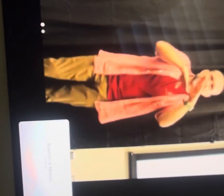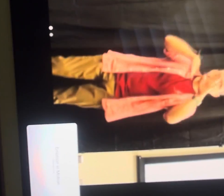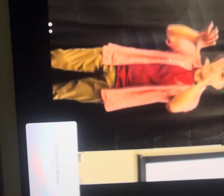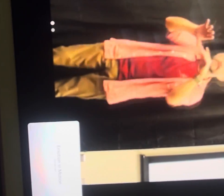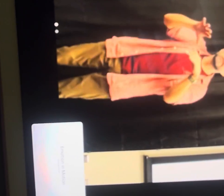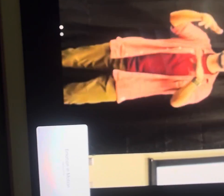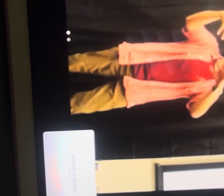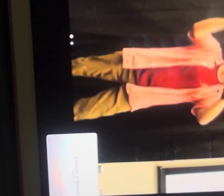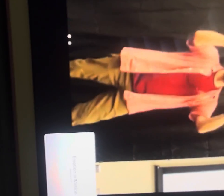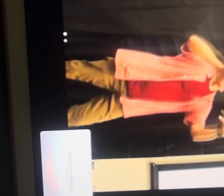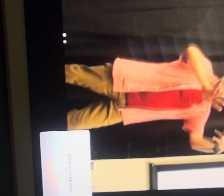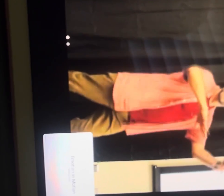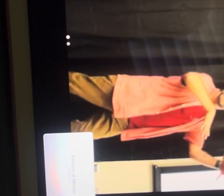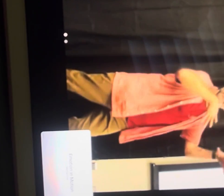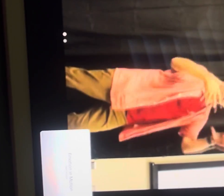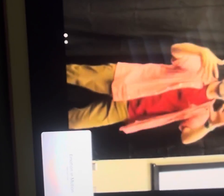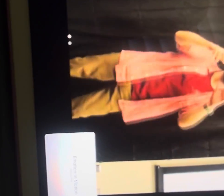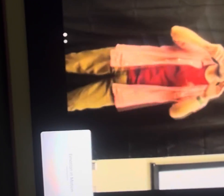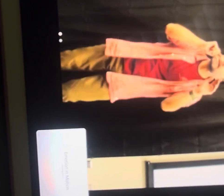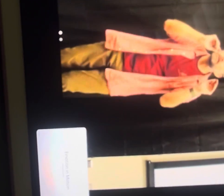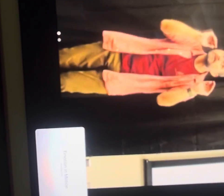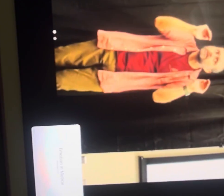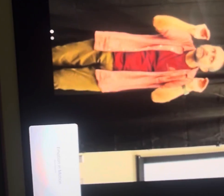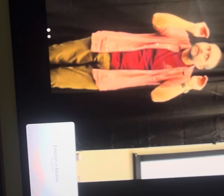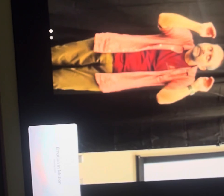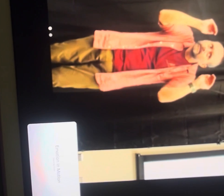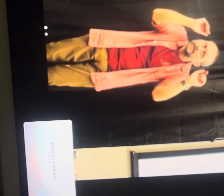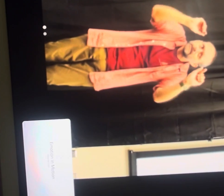on a road and all that kind of stuff. So using my hand like this,